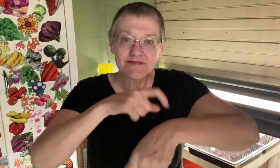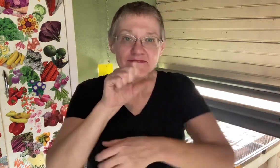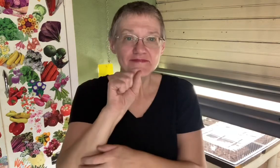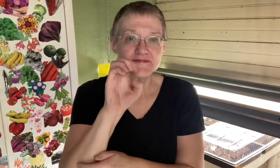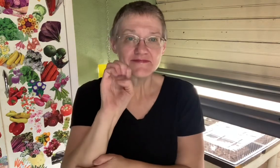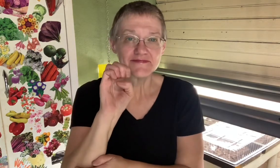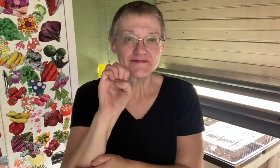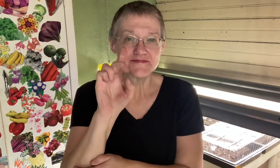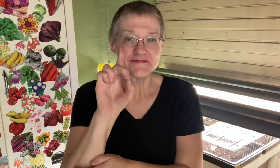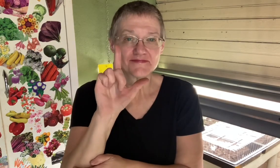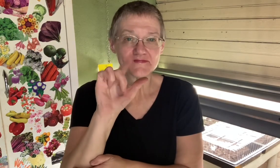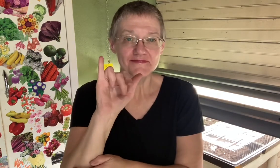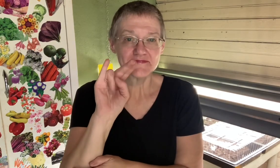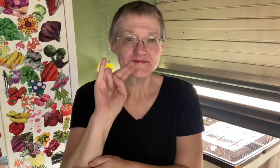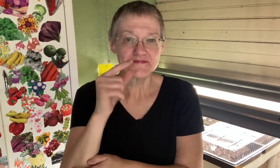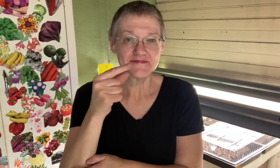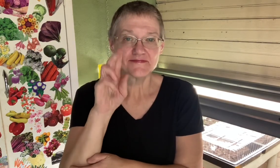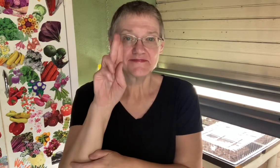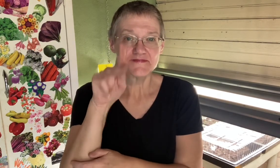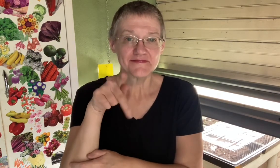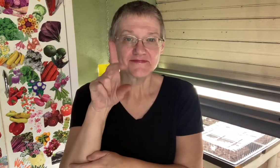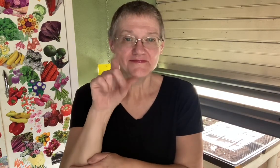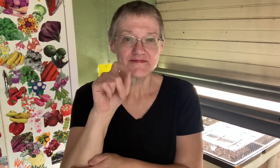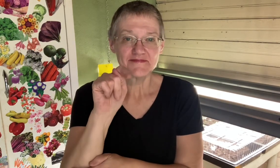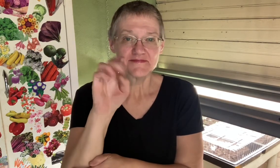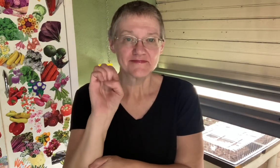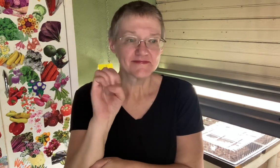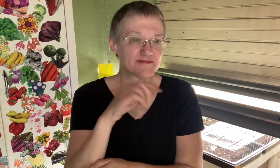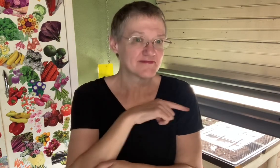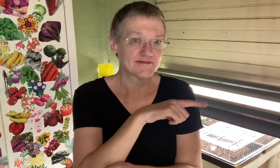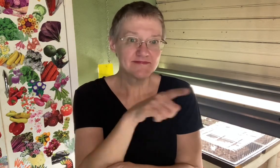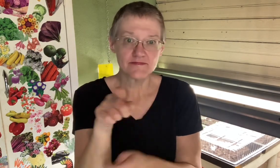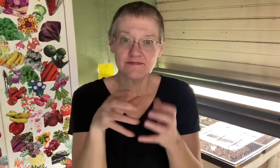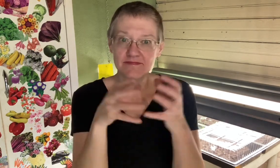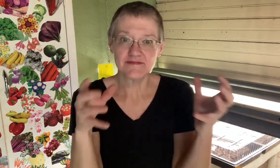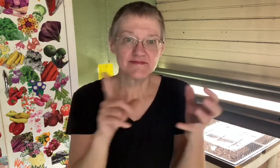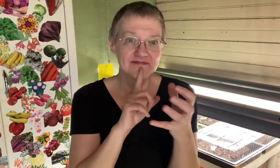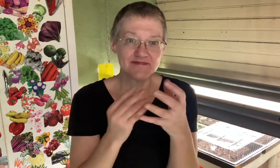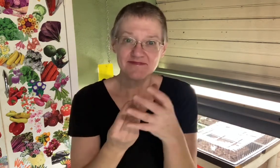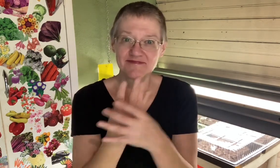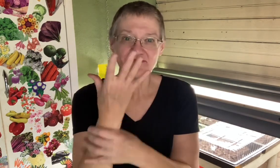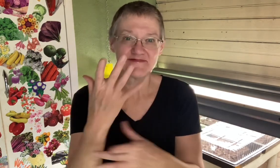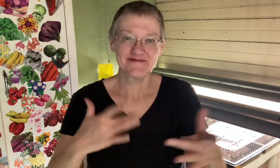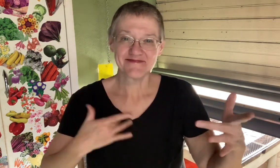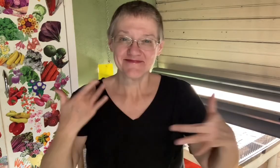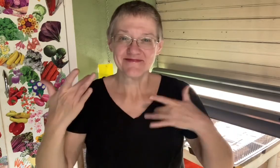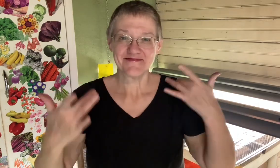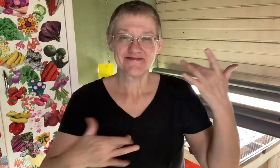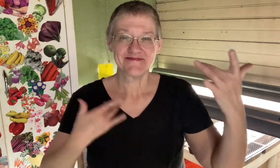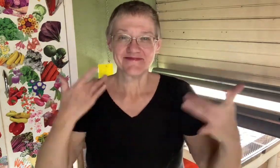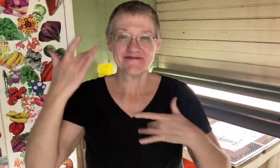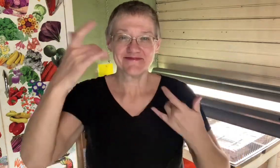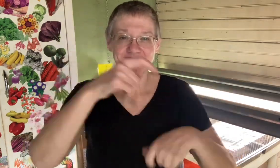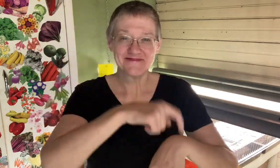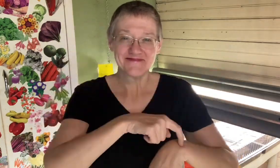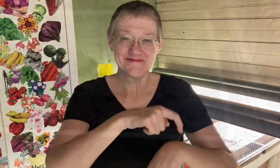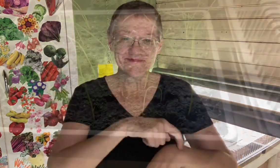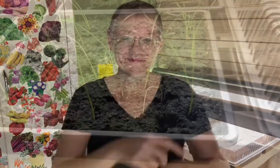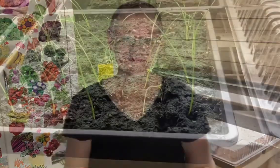Today it's time for a seedling update. So much has germinated.